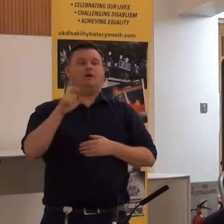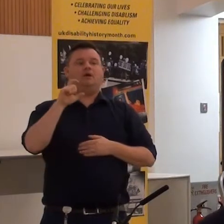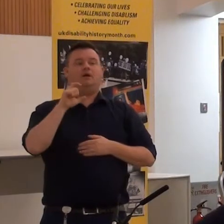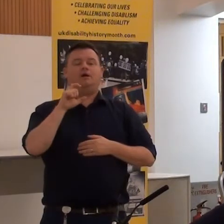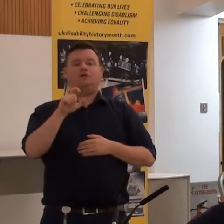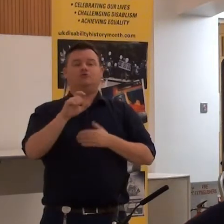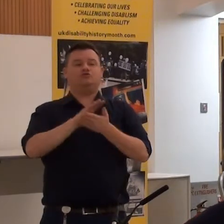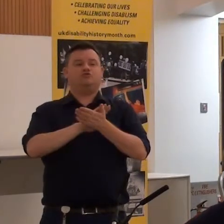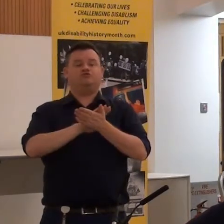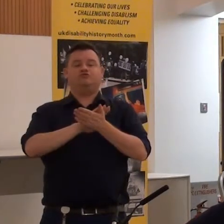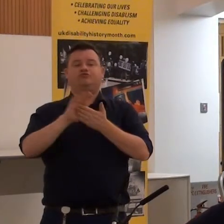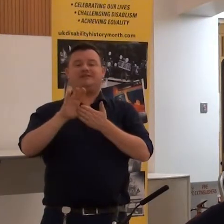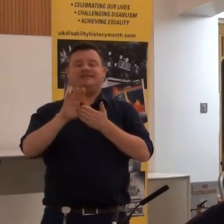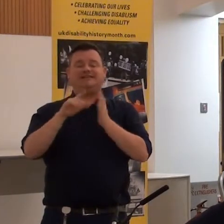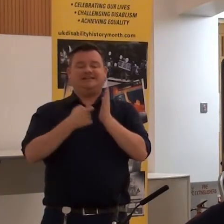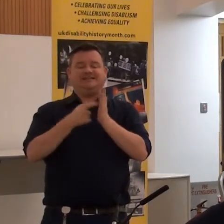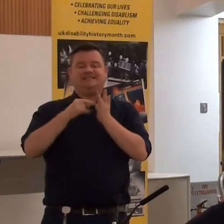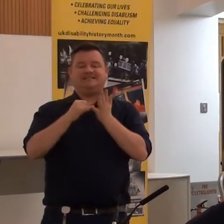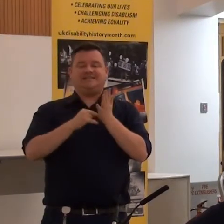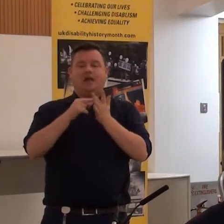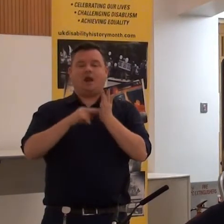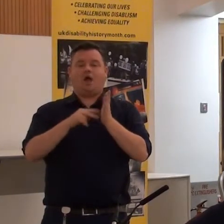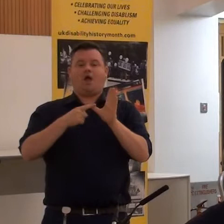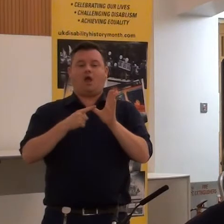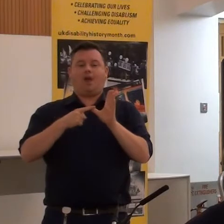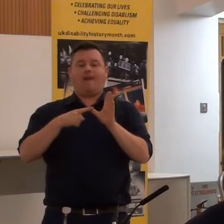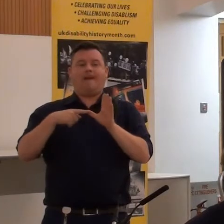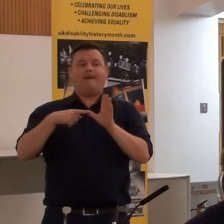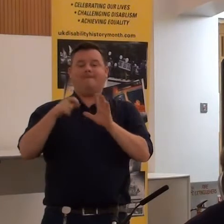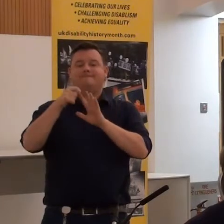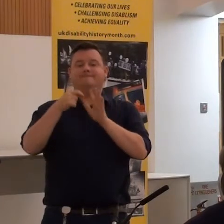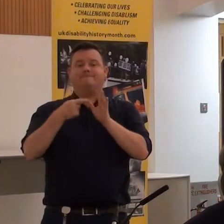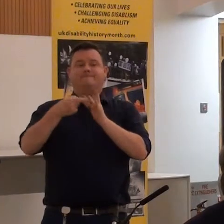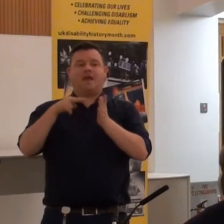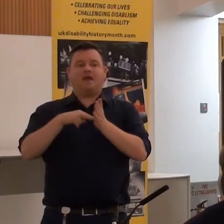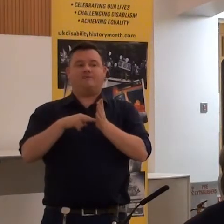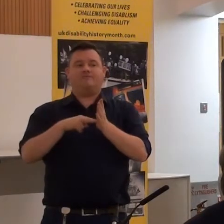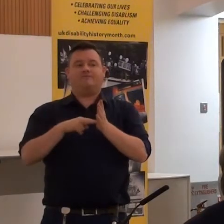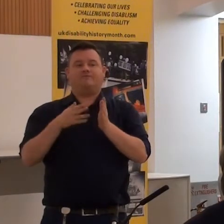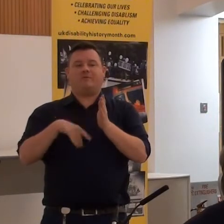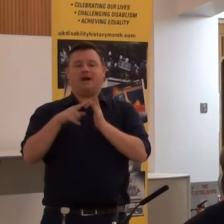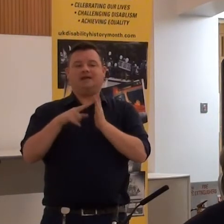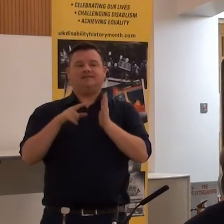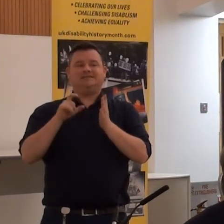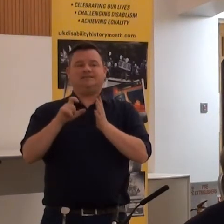ECU. I just have to respond to what the gentleman there just said about